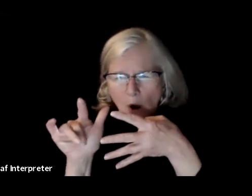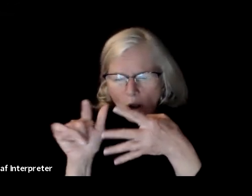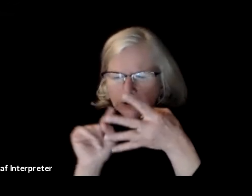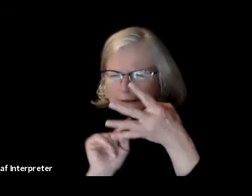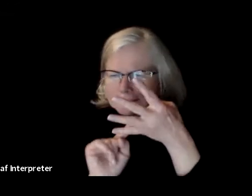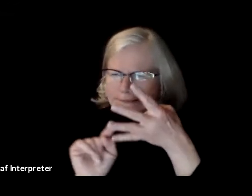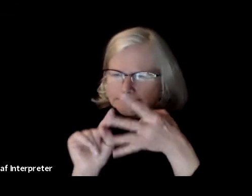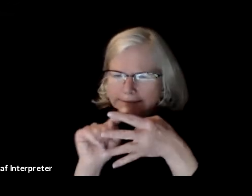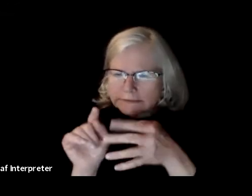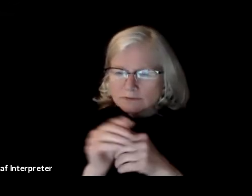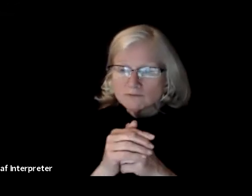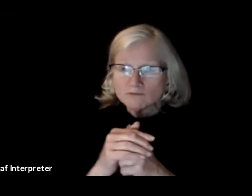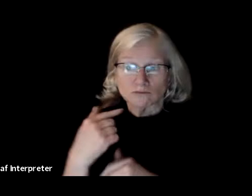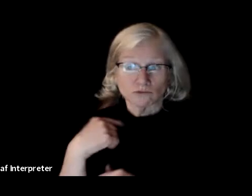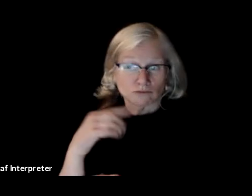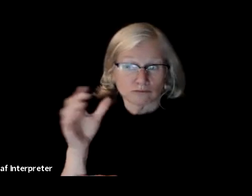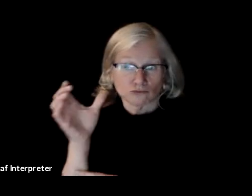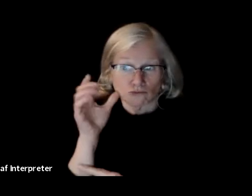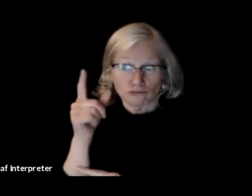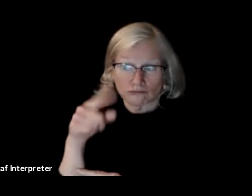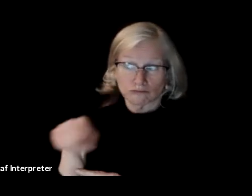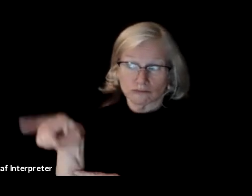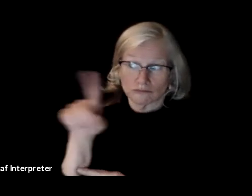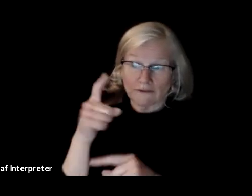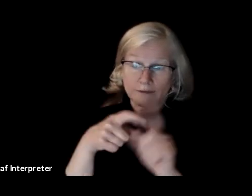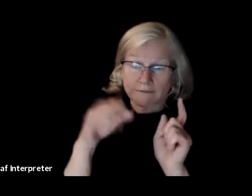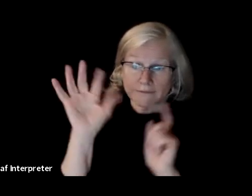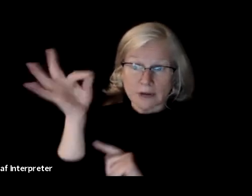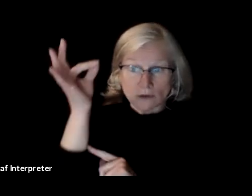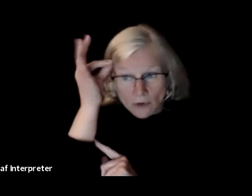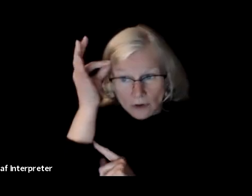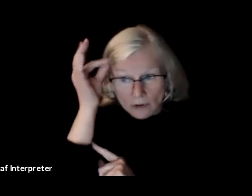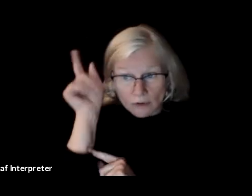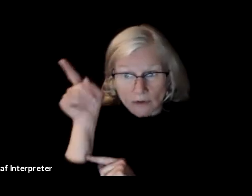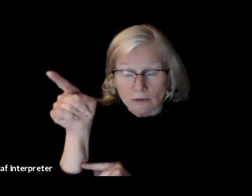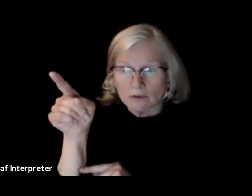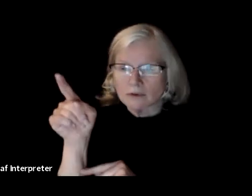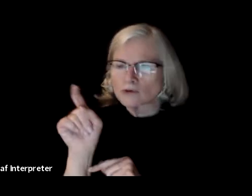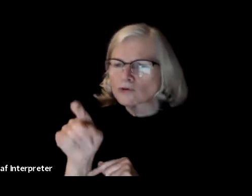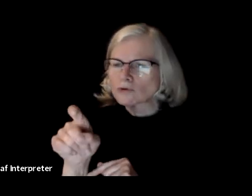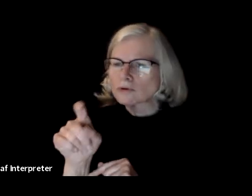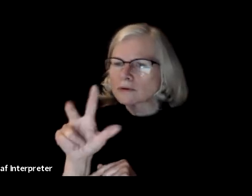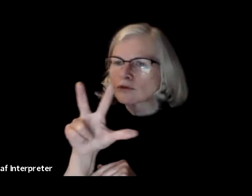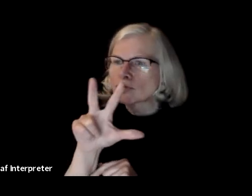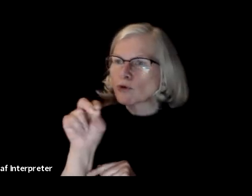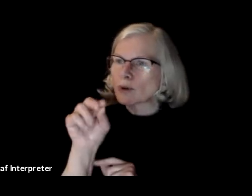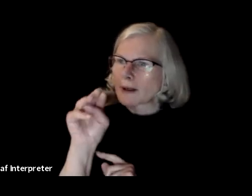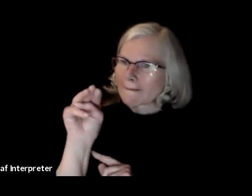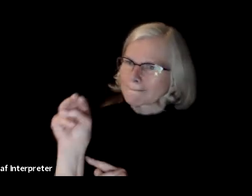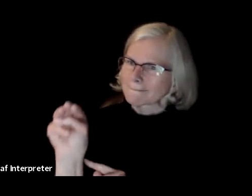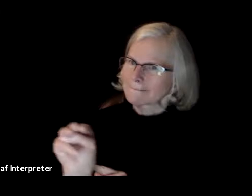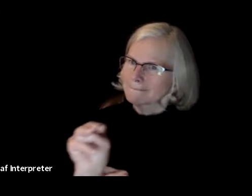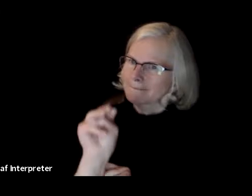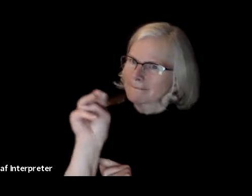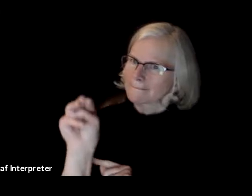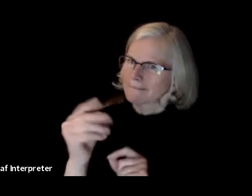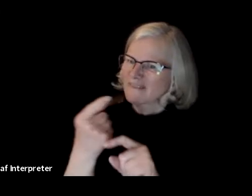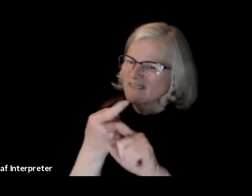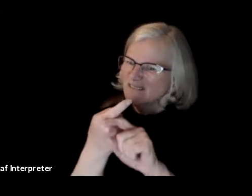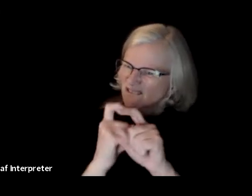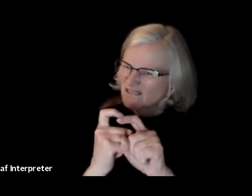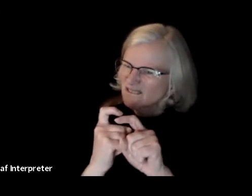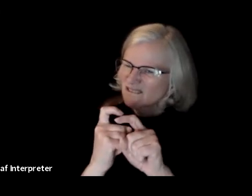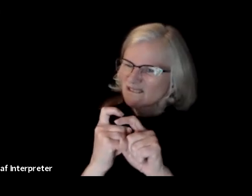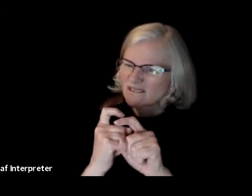that there should be about 30 million doses from all streams. So that would be Pfizer,